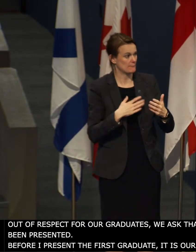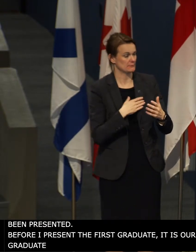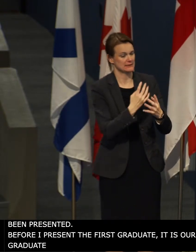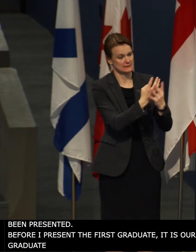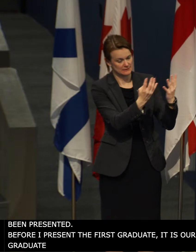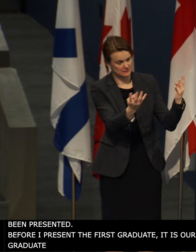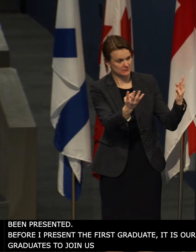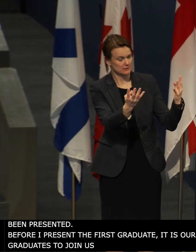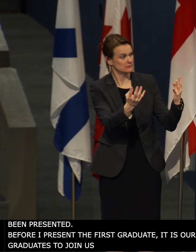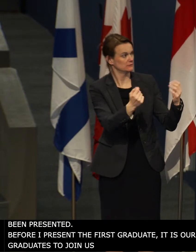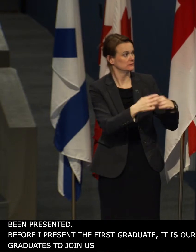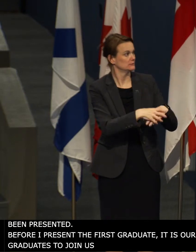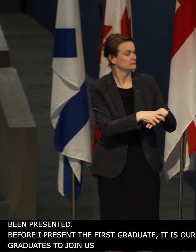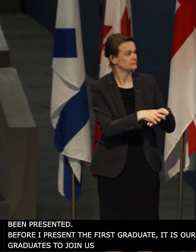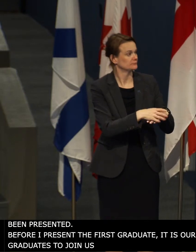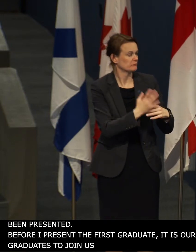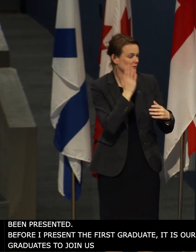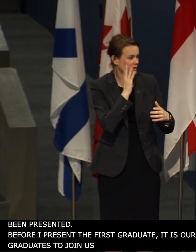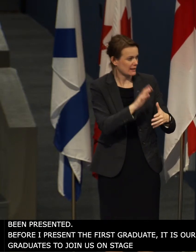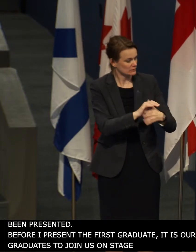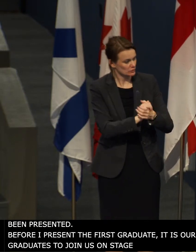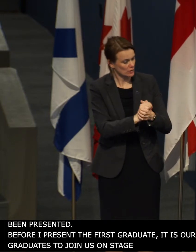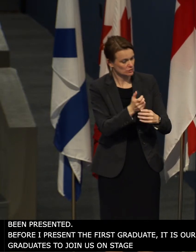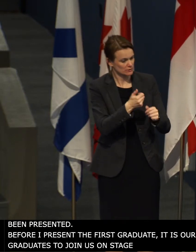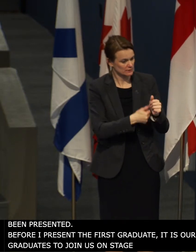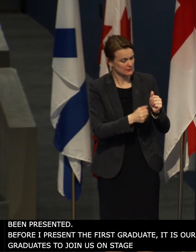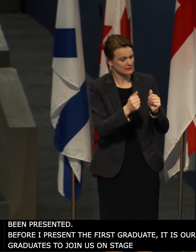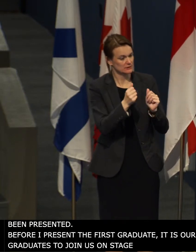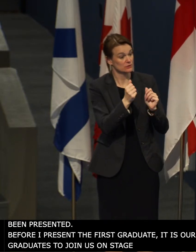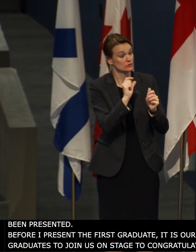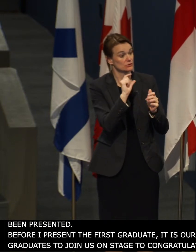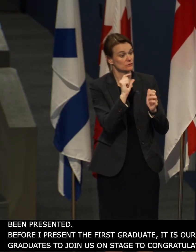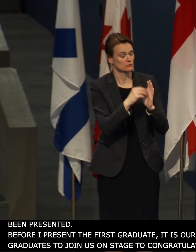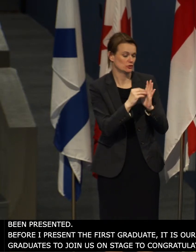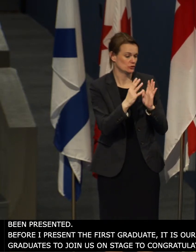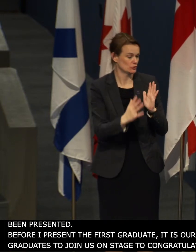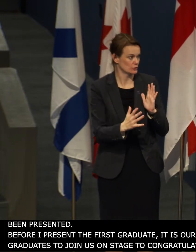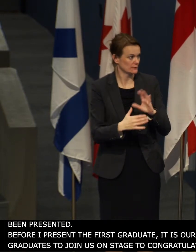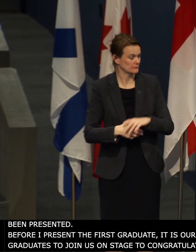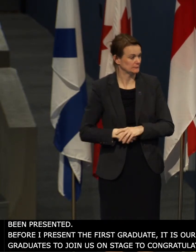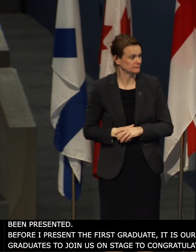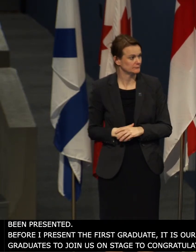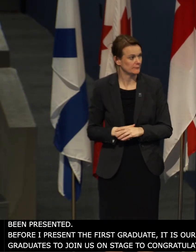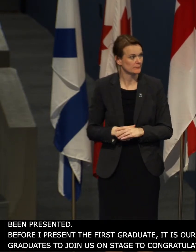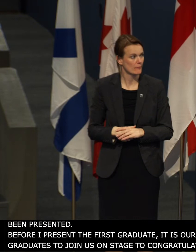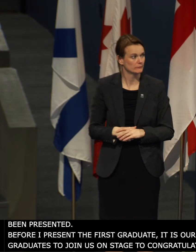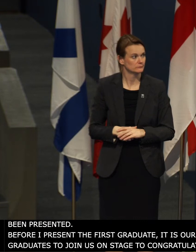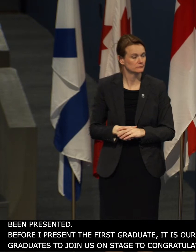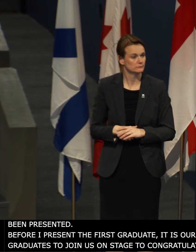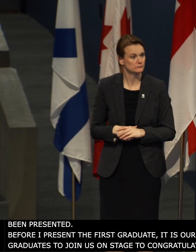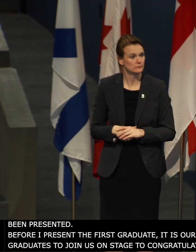on stage to congratulate their students as each program is presented.